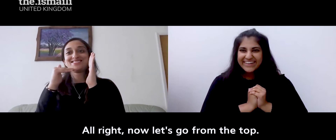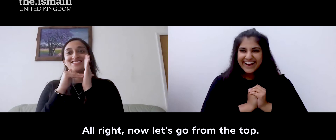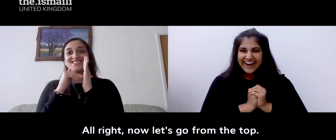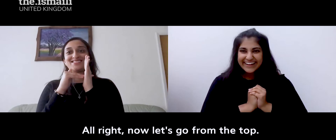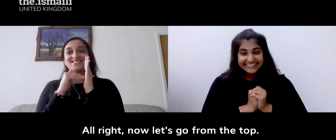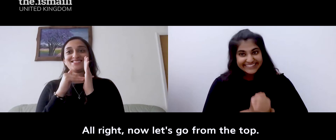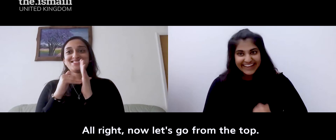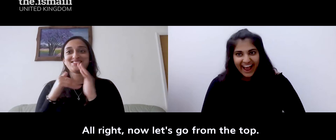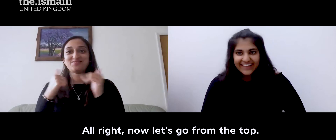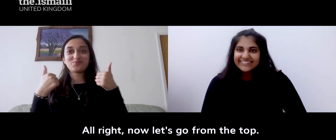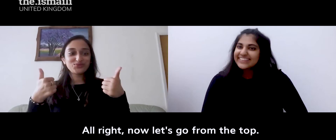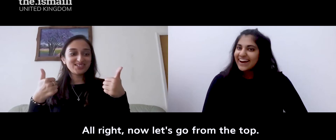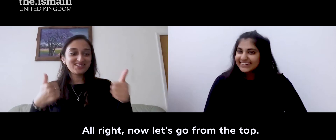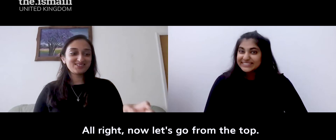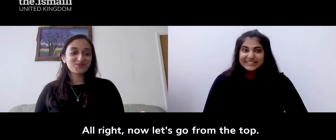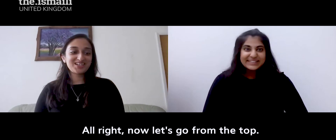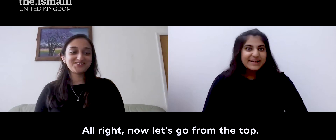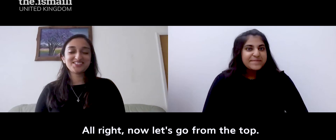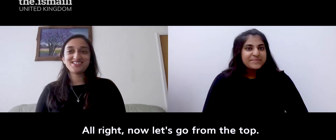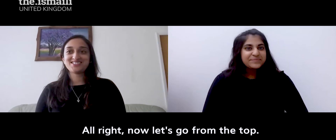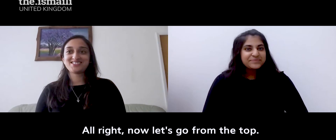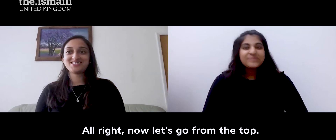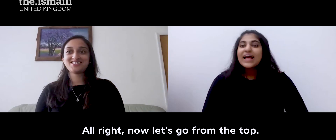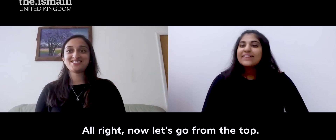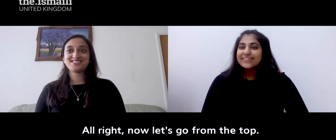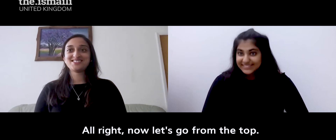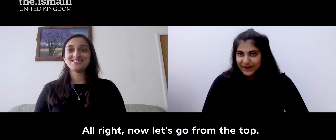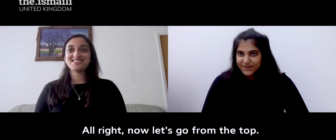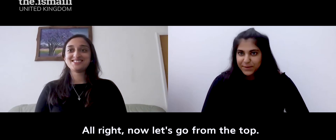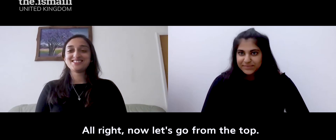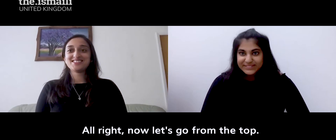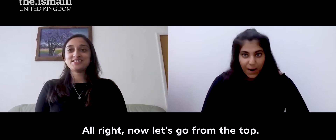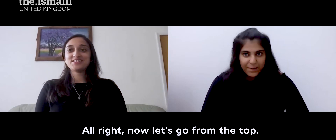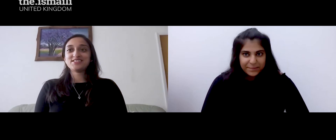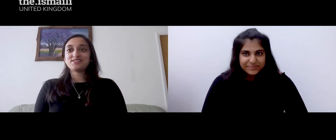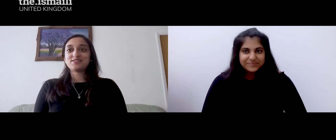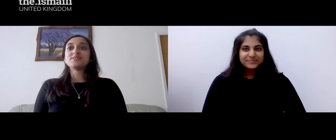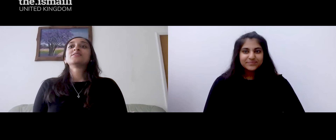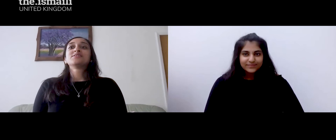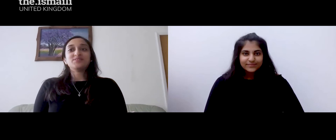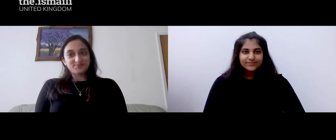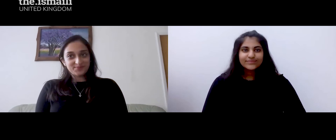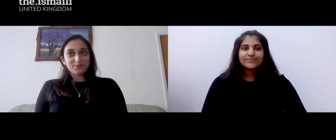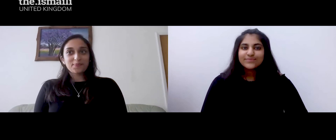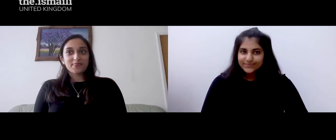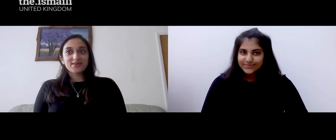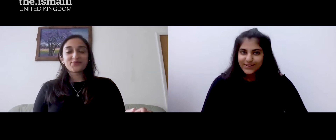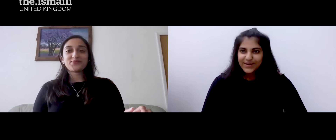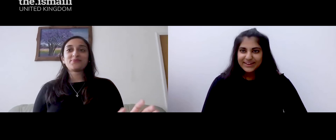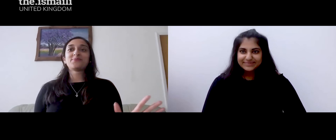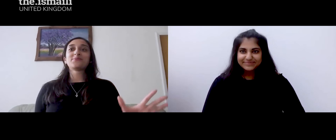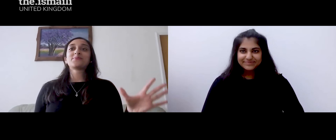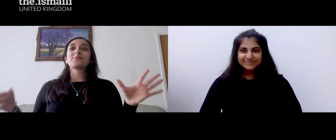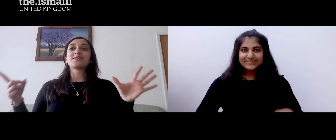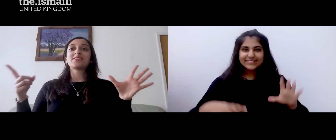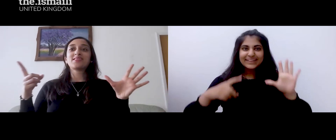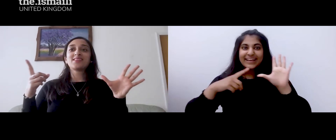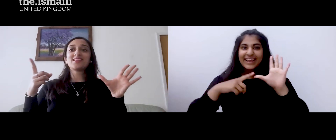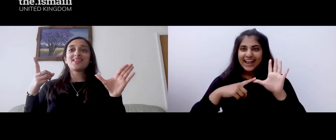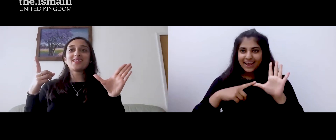All right. Now, let's go from the top. All right.